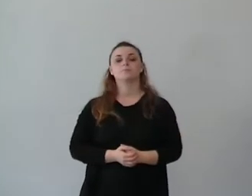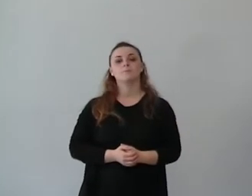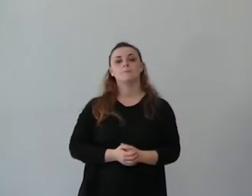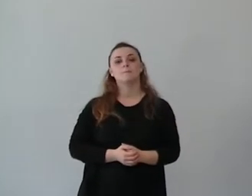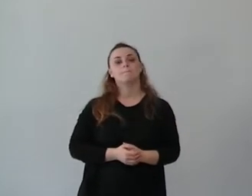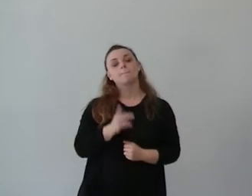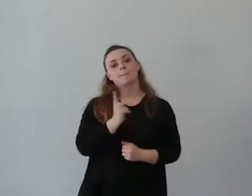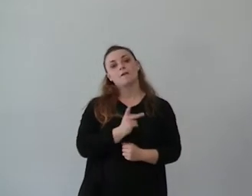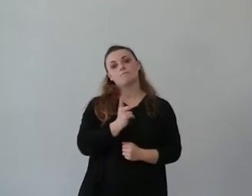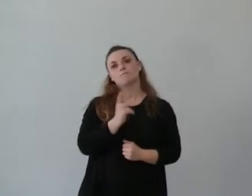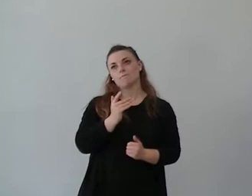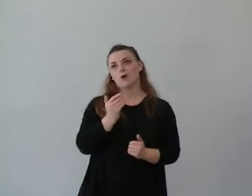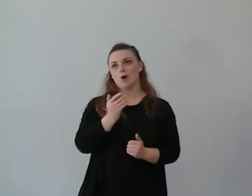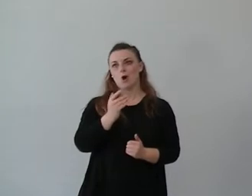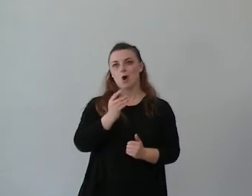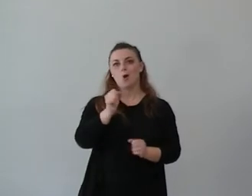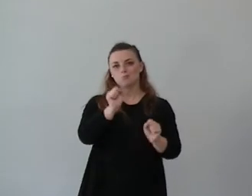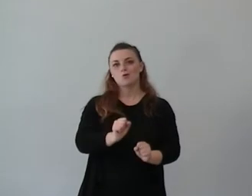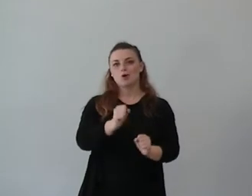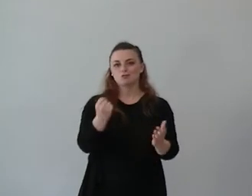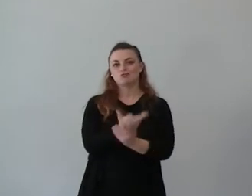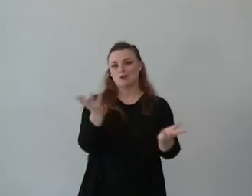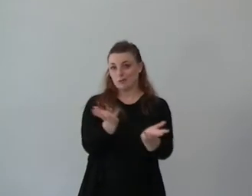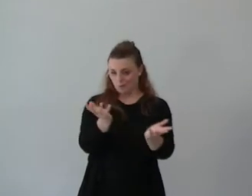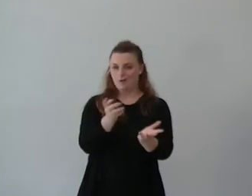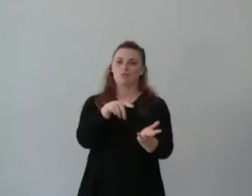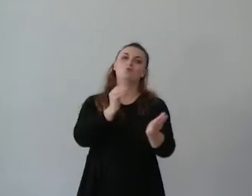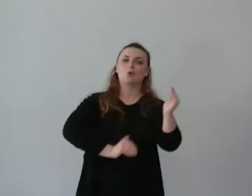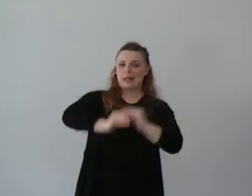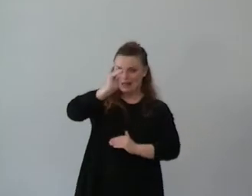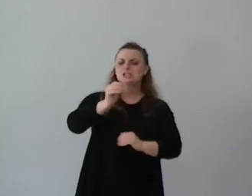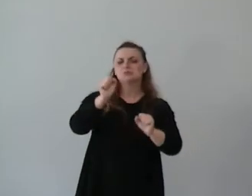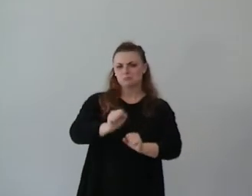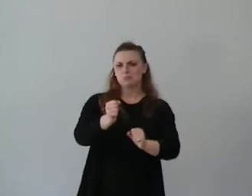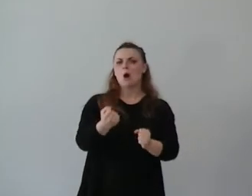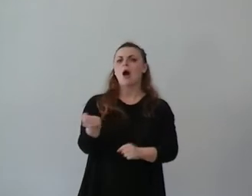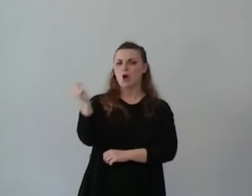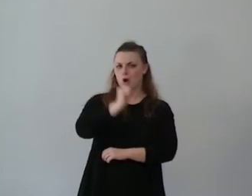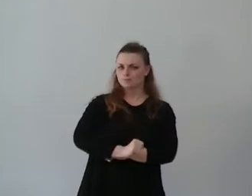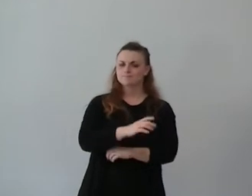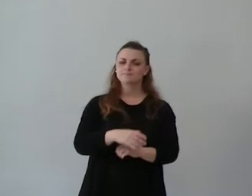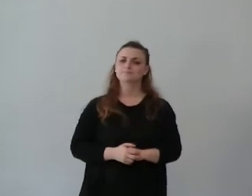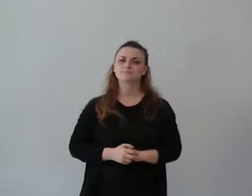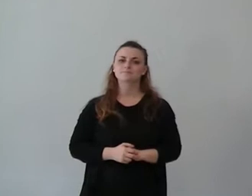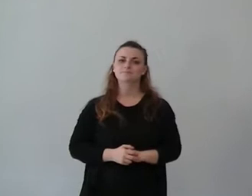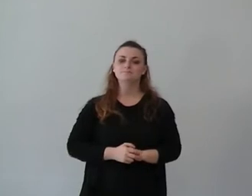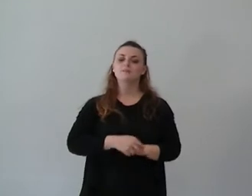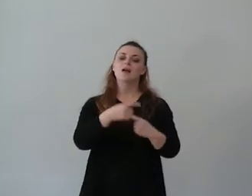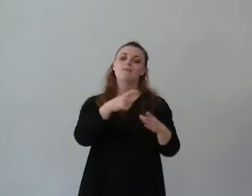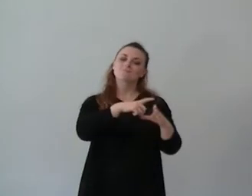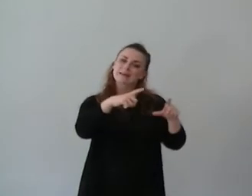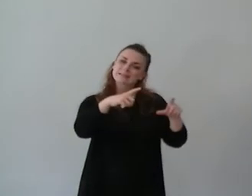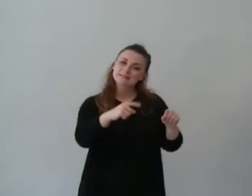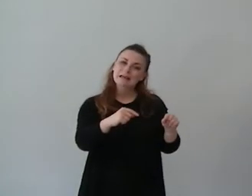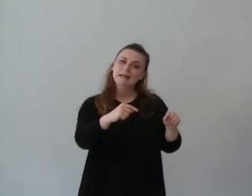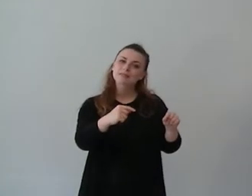È vero anche quando sei più grande. But this verse is specifically talking to young people. Ma questo versetto parla in particolare ai giovani. And